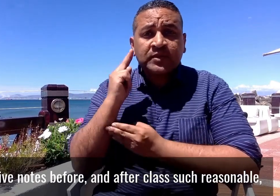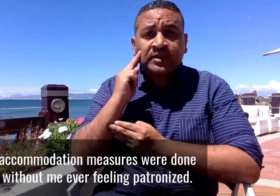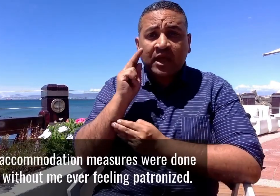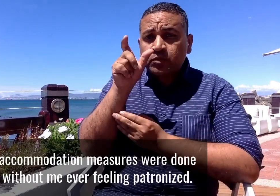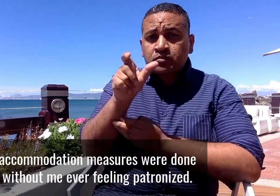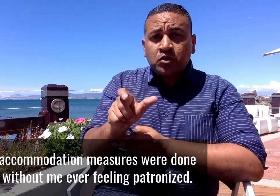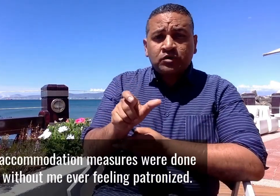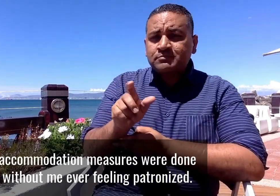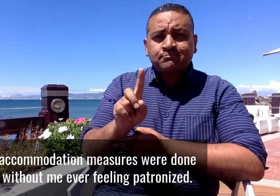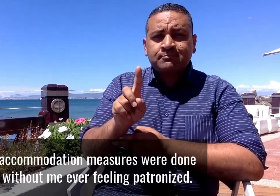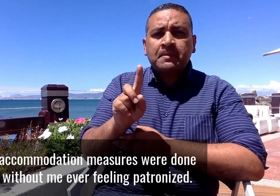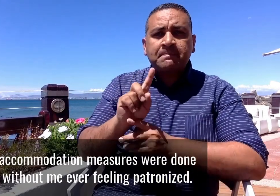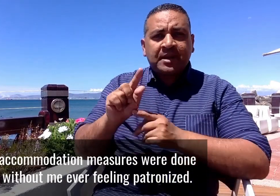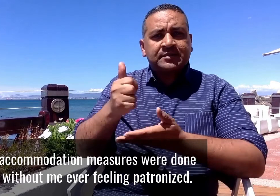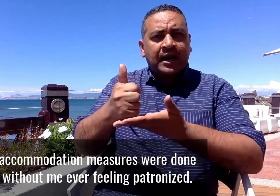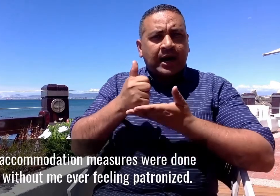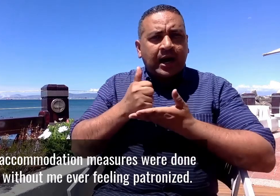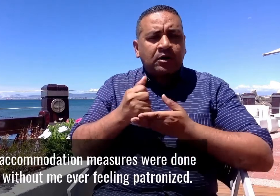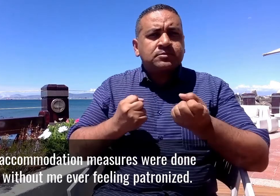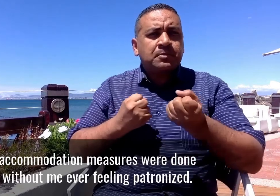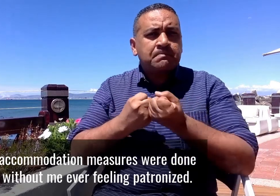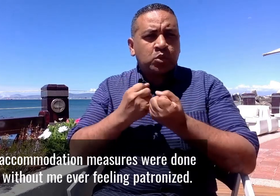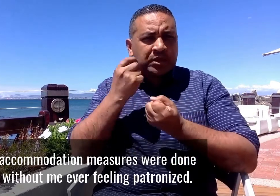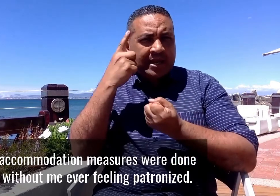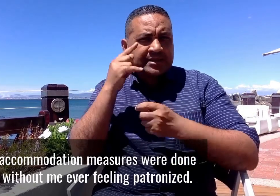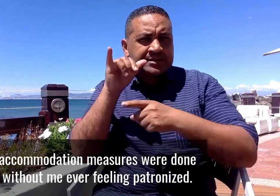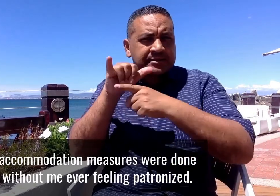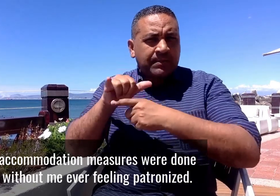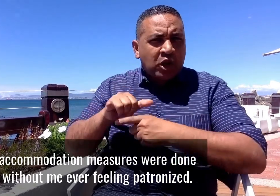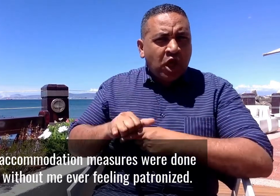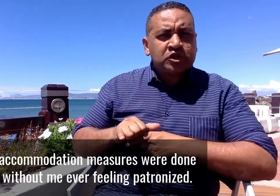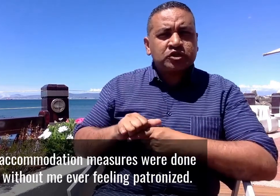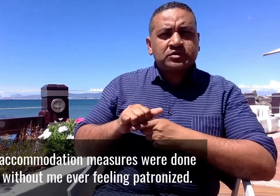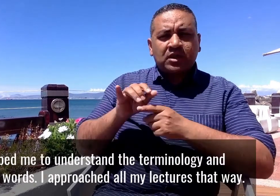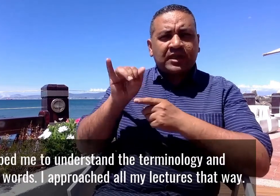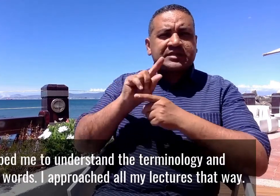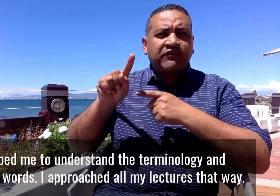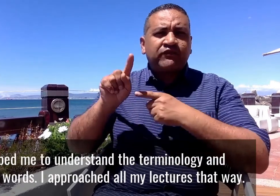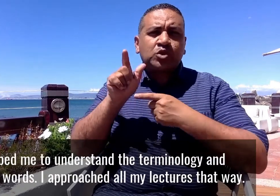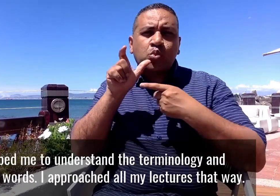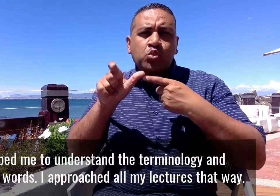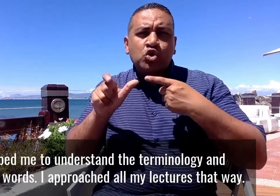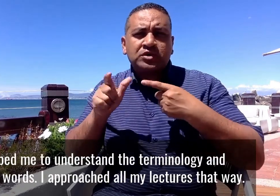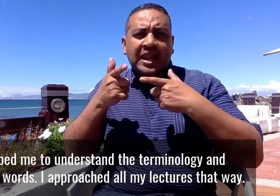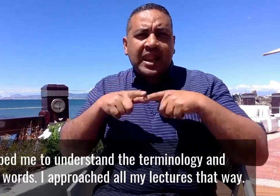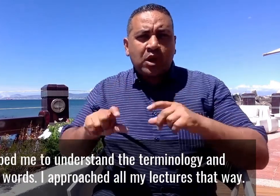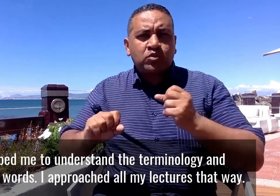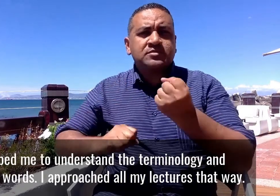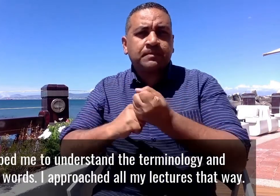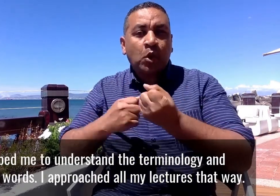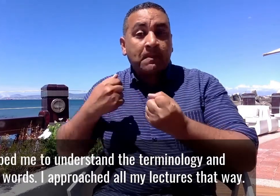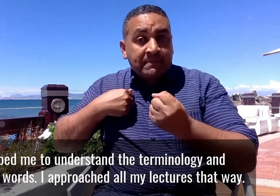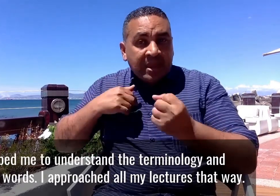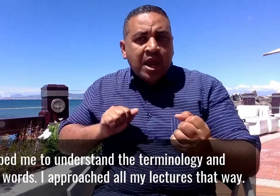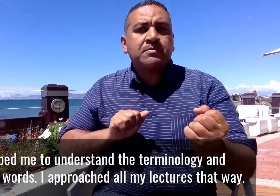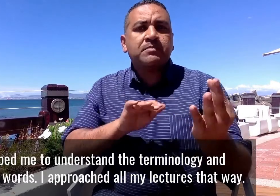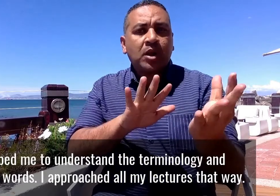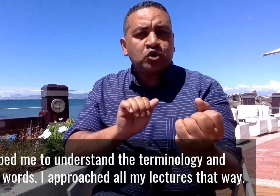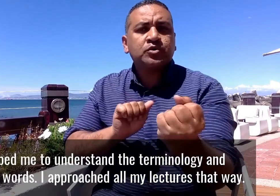reasonable accommodation measures were done without me ever feeling patronized. It helped me to understand the terminology and technical words.